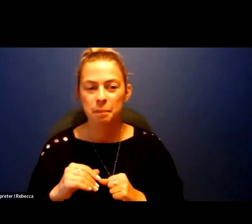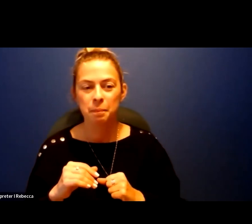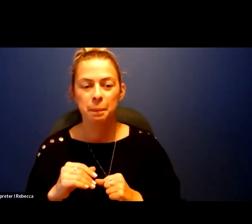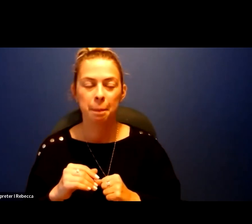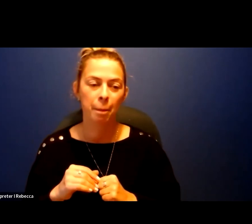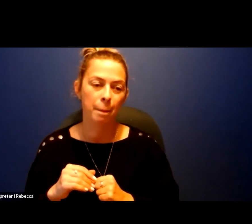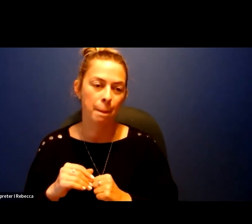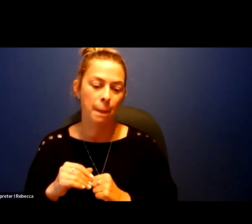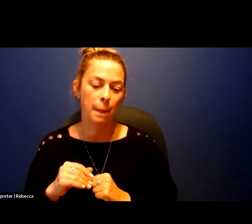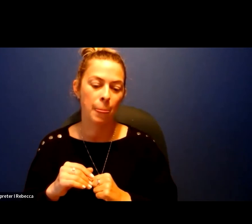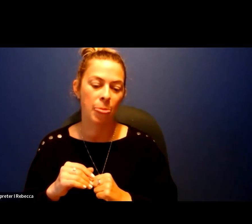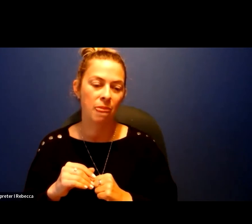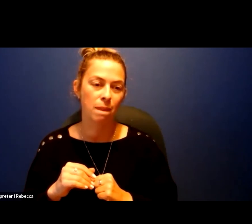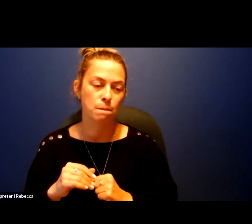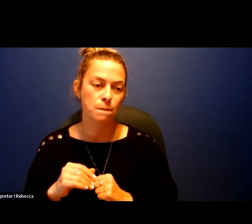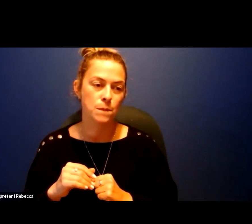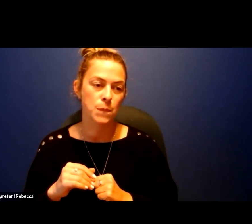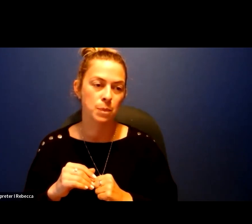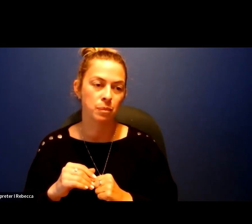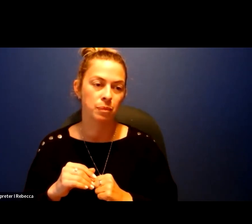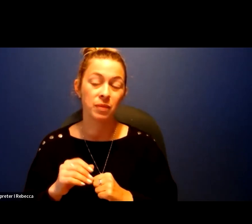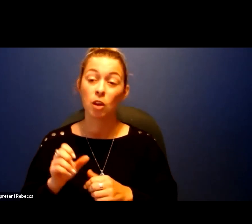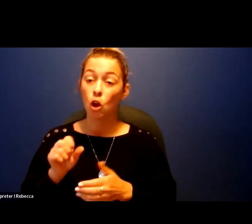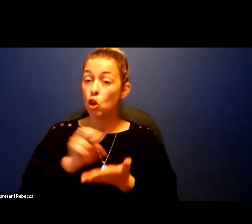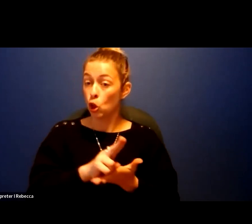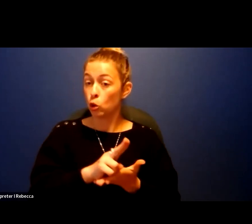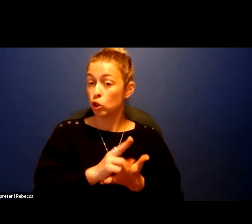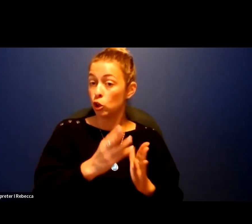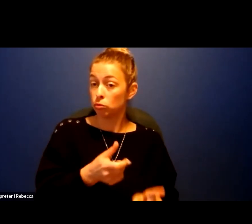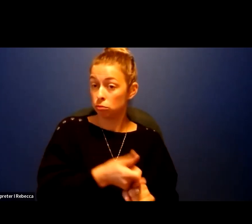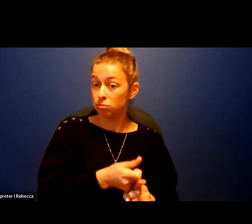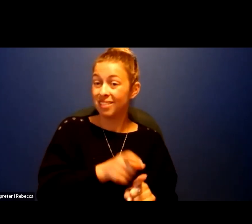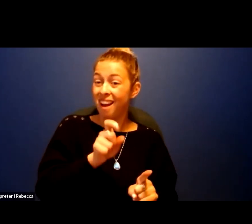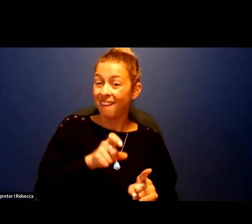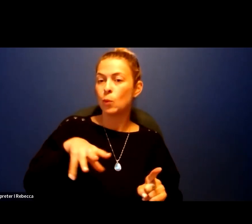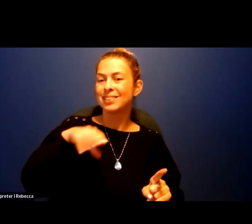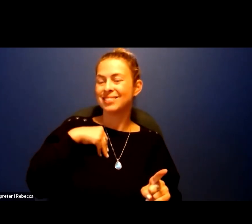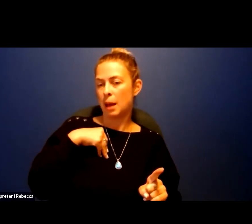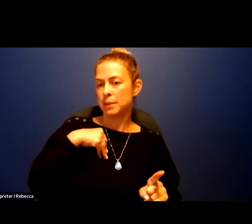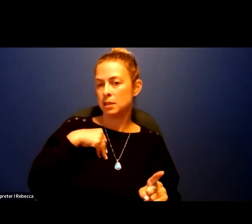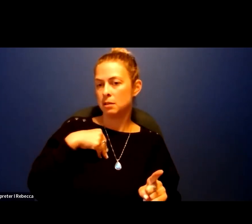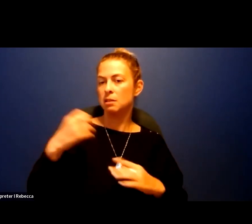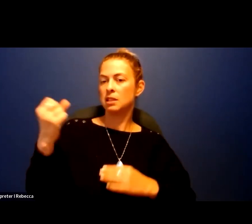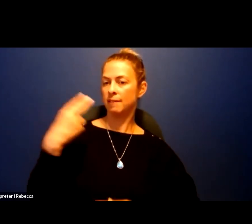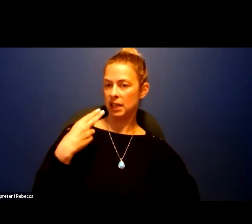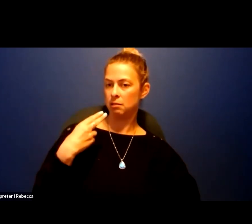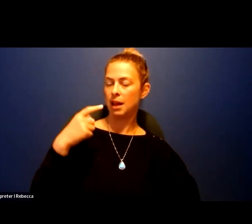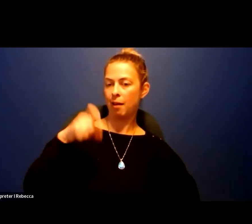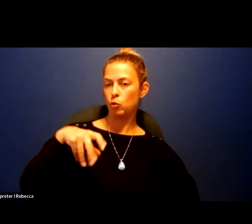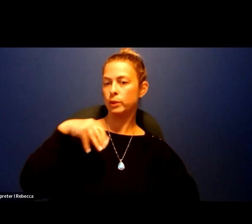The losers have to accept defeat, right? And so someone had a wonderful phrase where it said legitimacy is